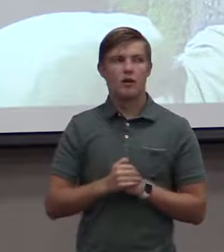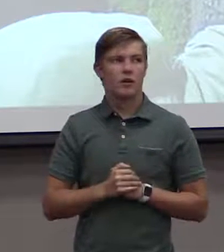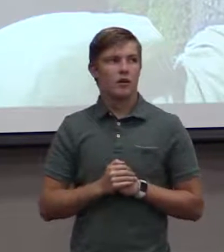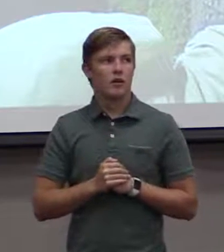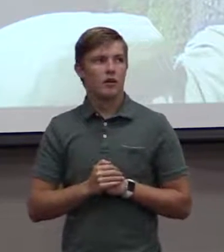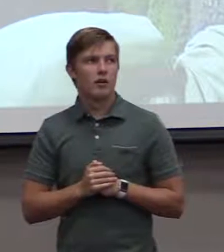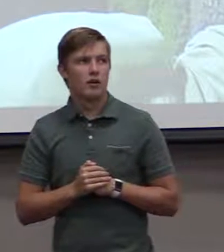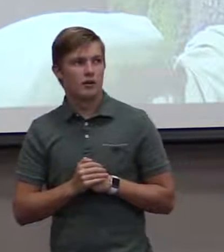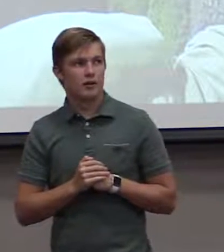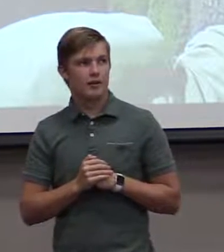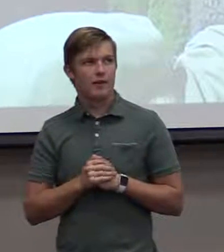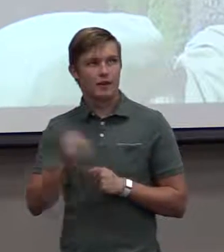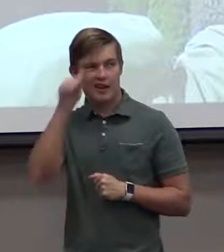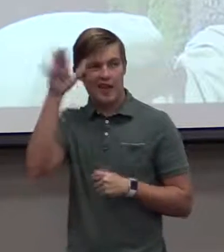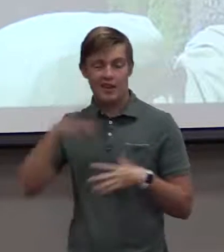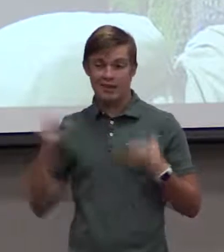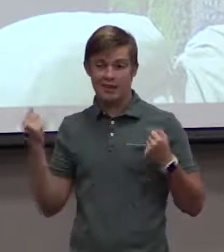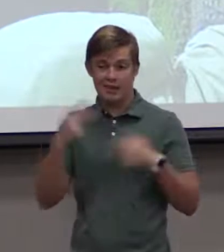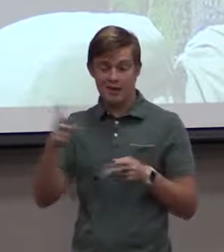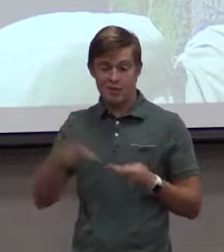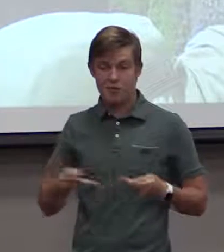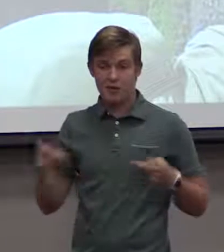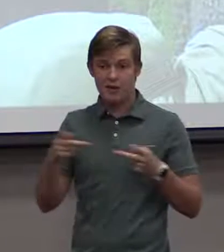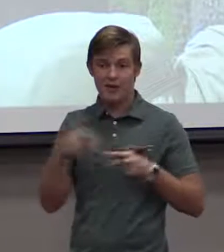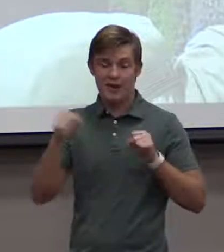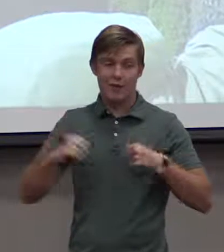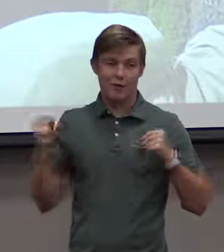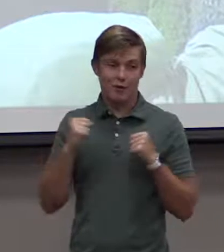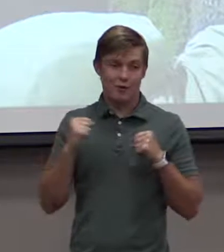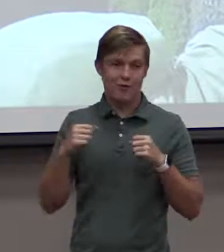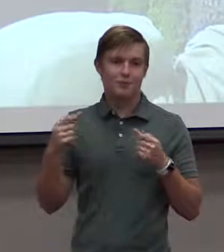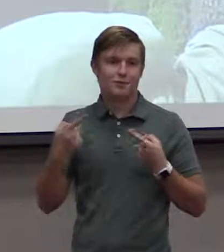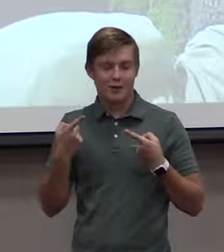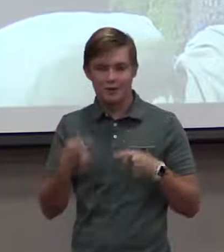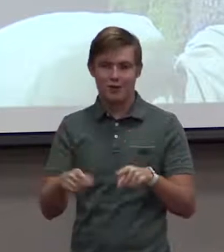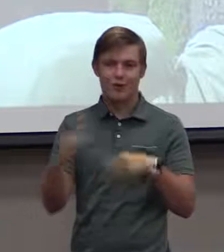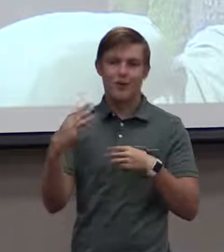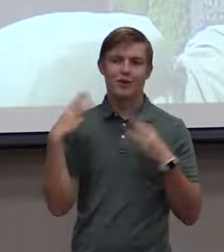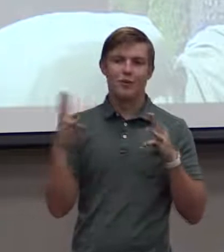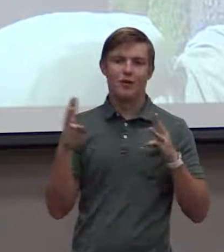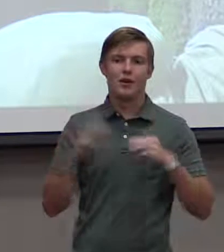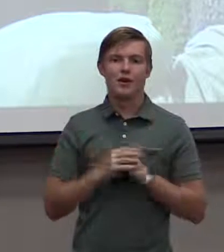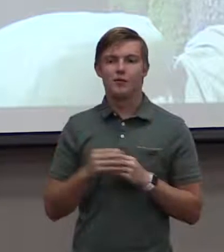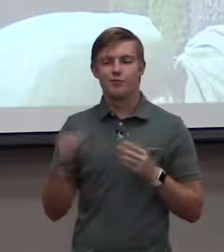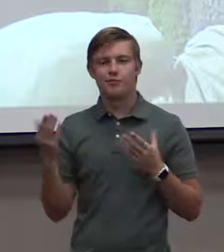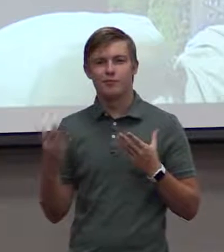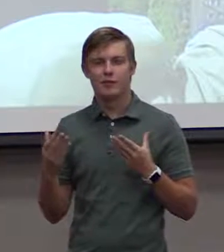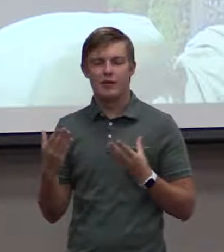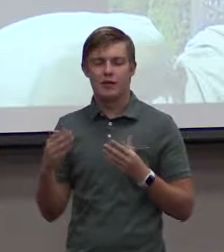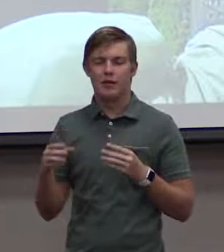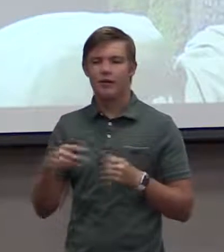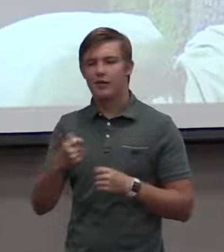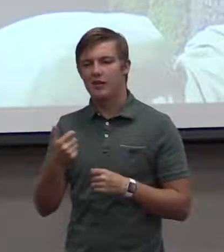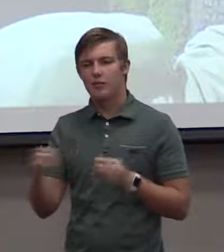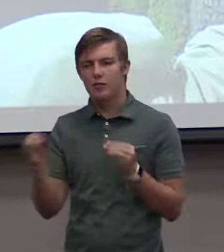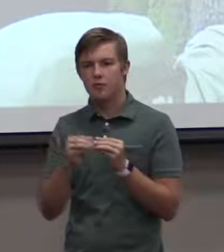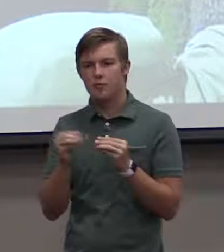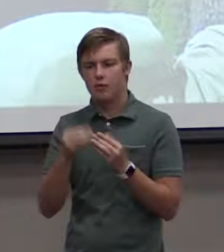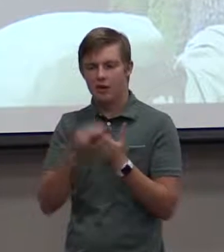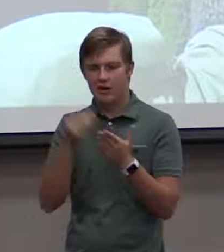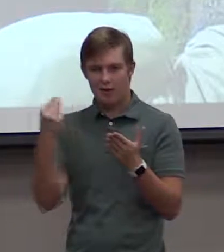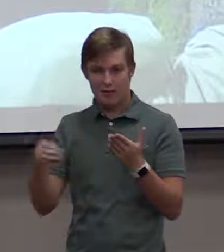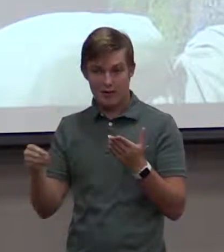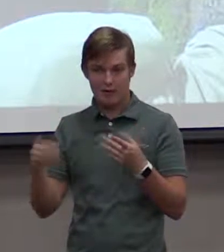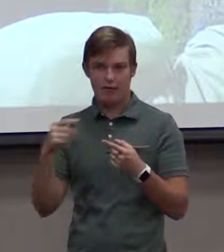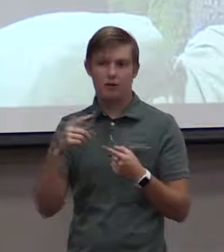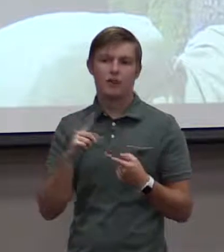occasionally during the winter. And it's a little bit more expensive to live there. And it takes no